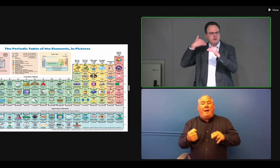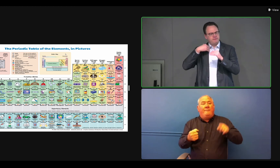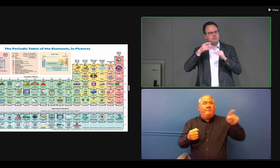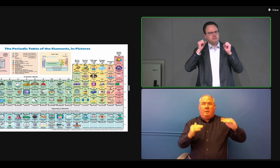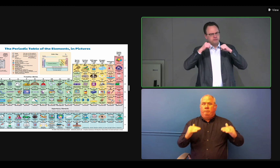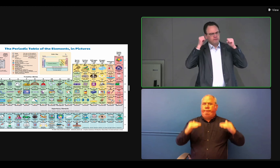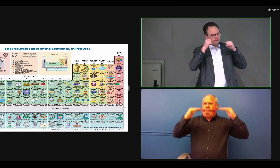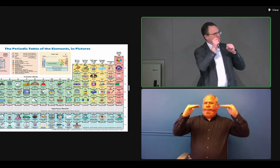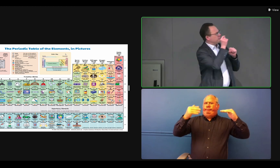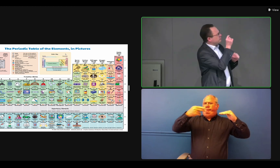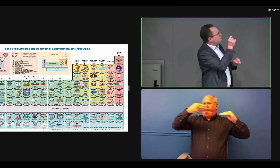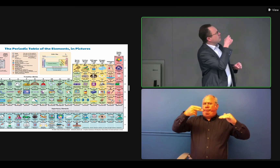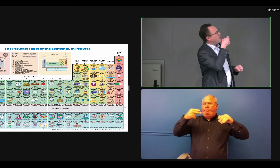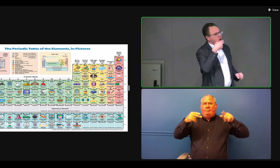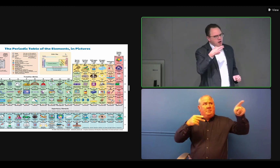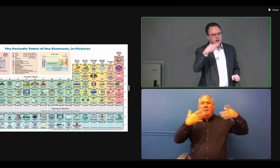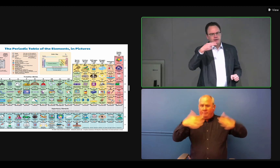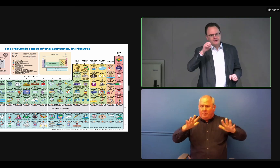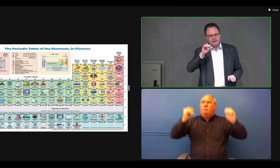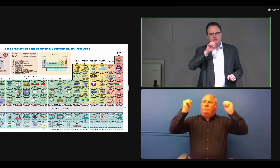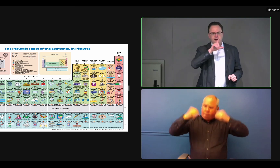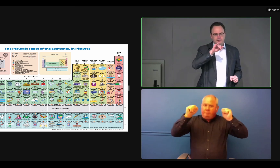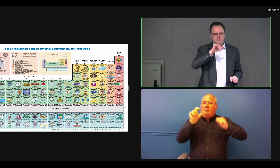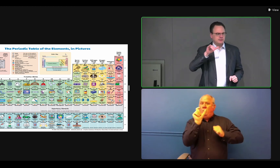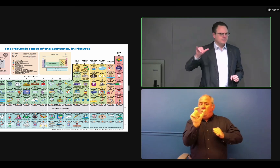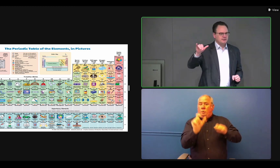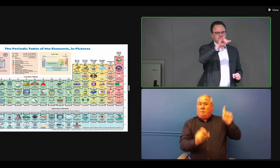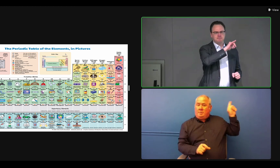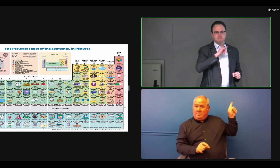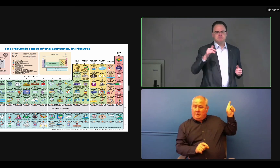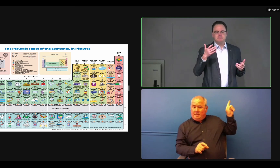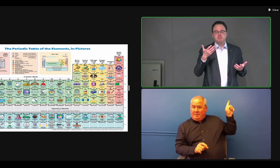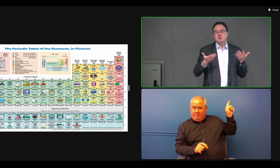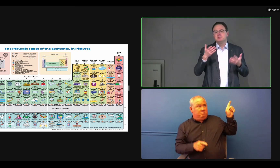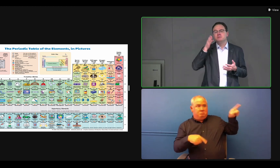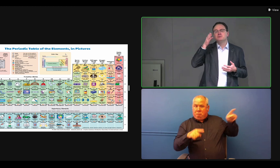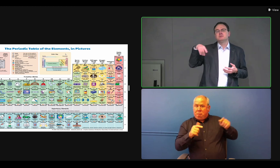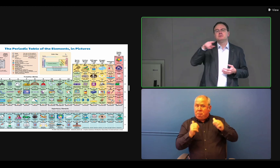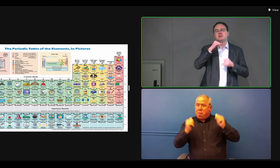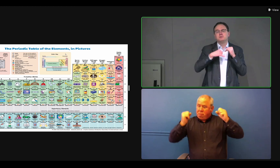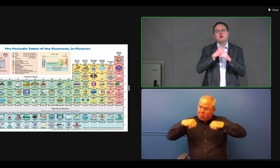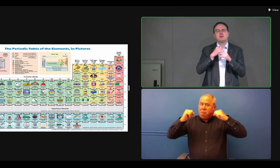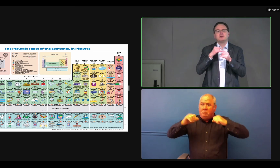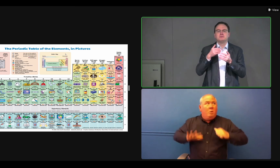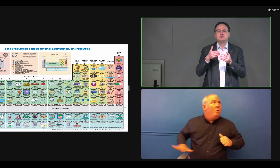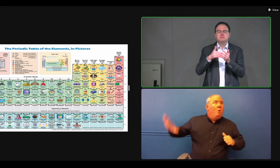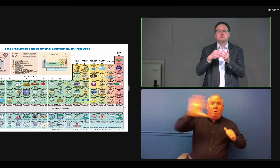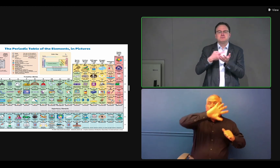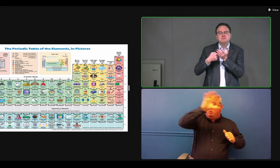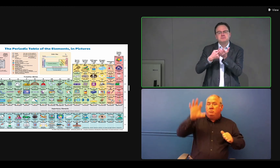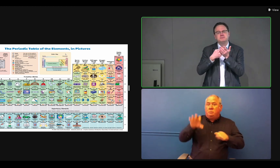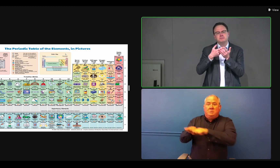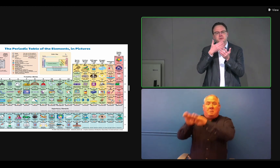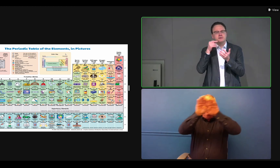German audience, so we've tailored the work to German signers. But we want, we would be open